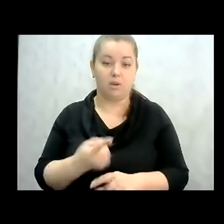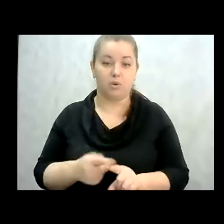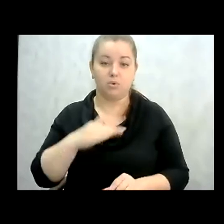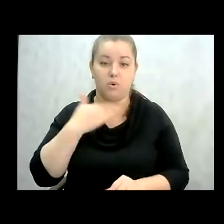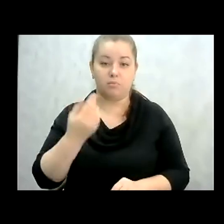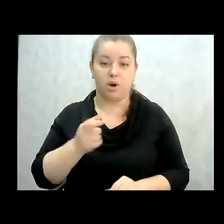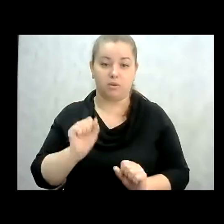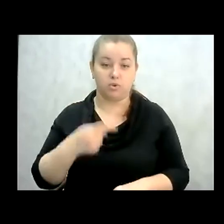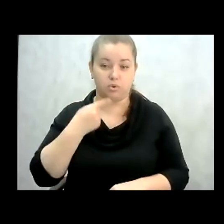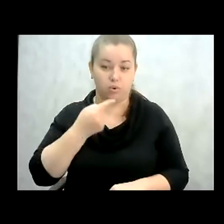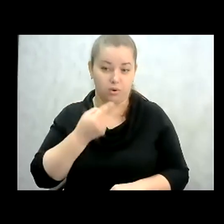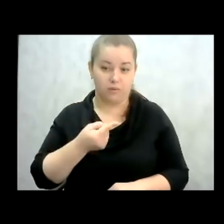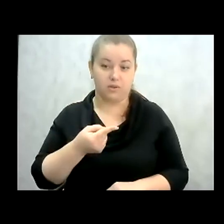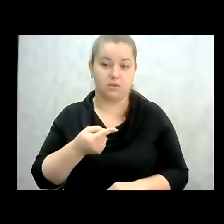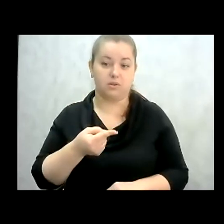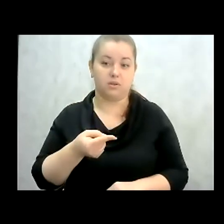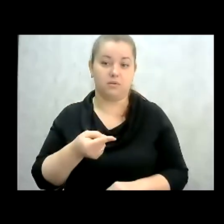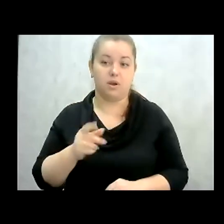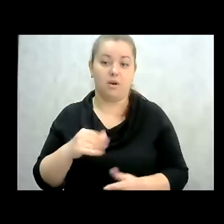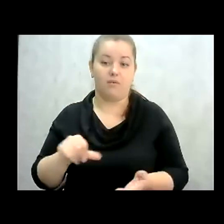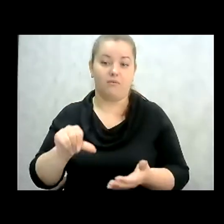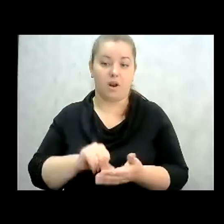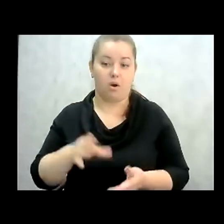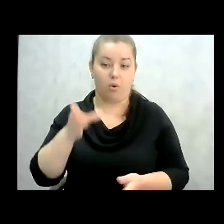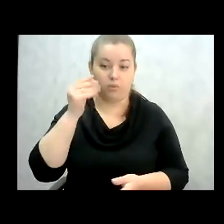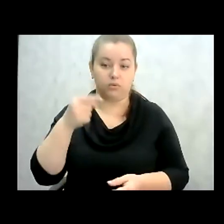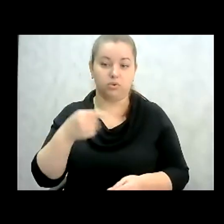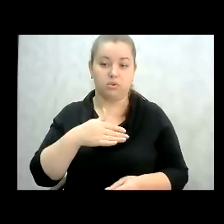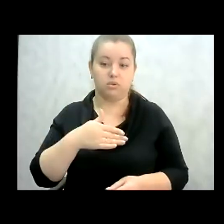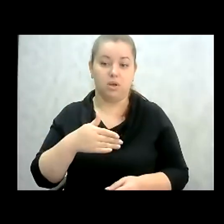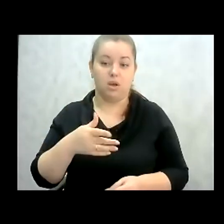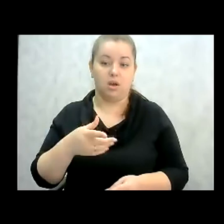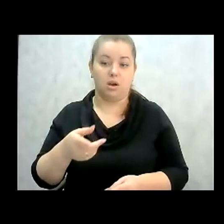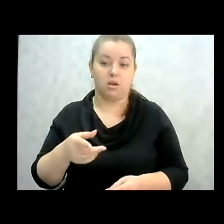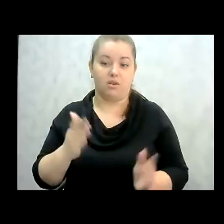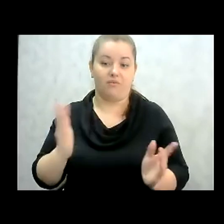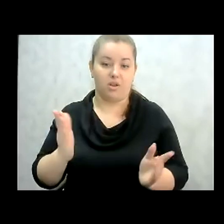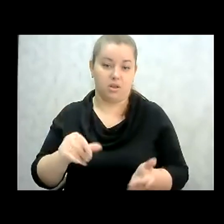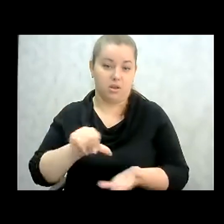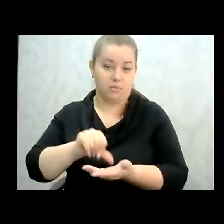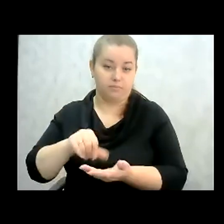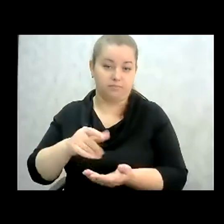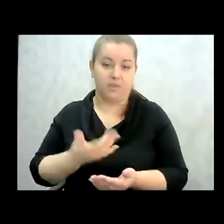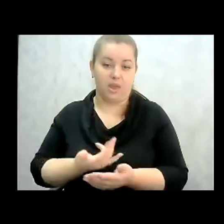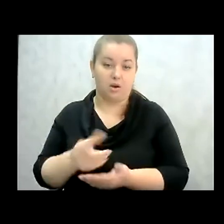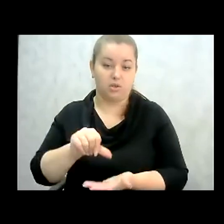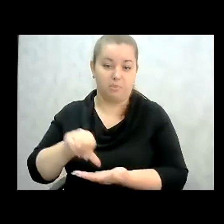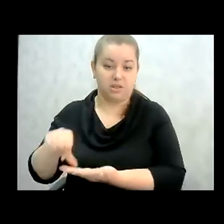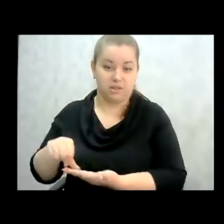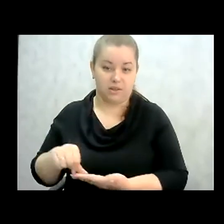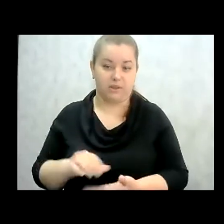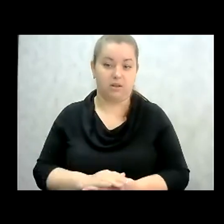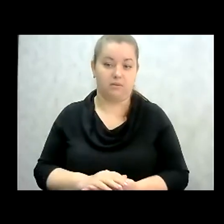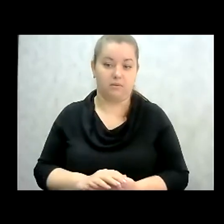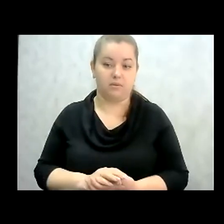say much more. But in view of the representative nature of our conference,